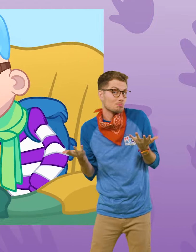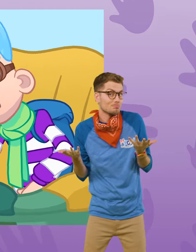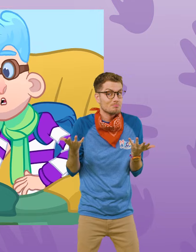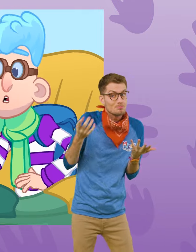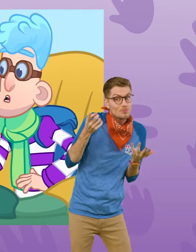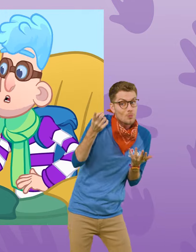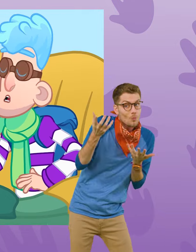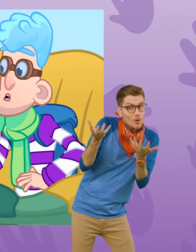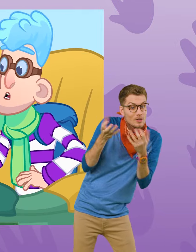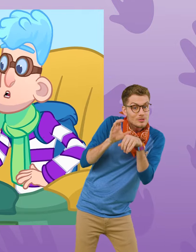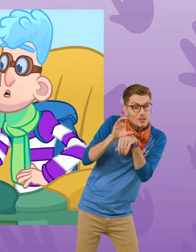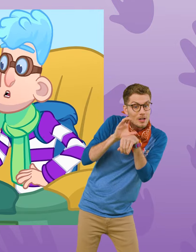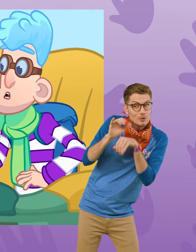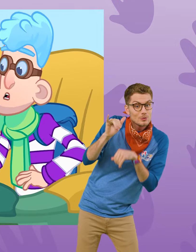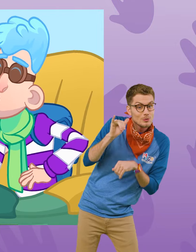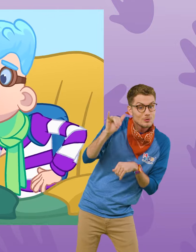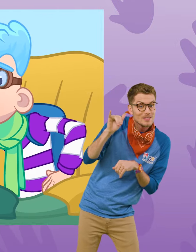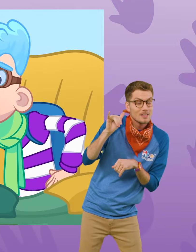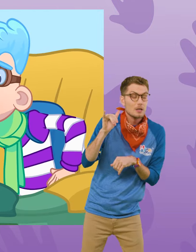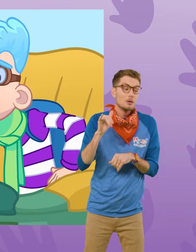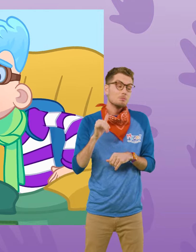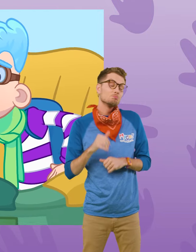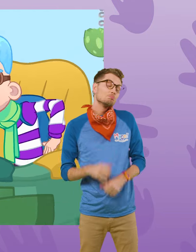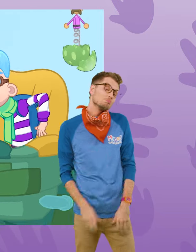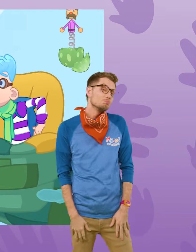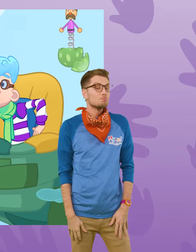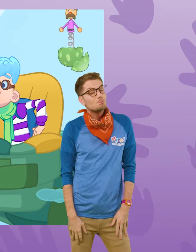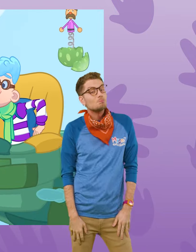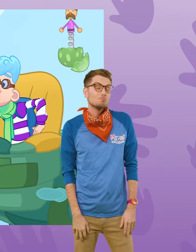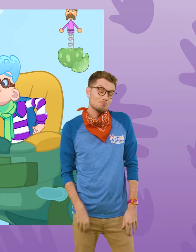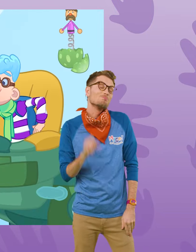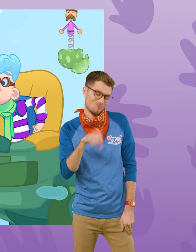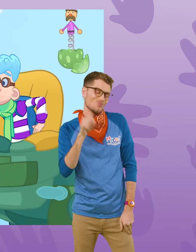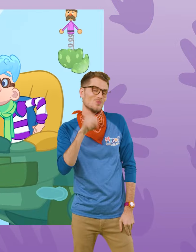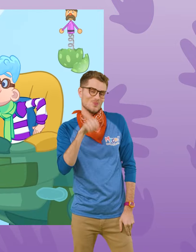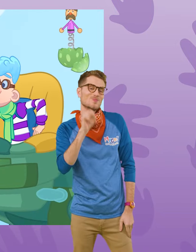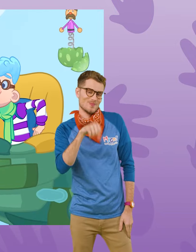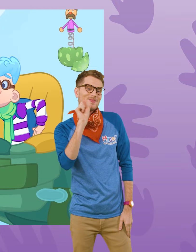Do you want some chocolate as well? Yeah!